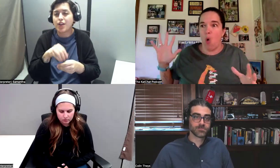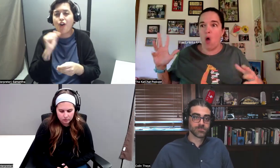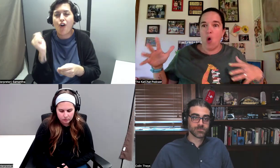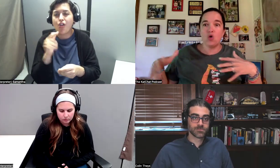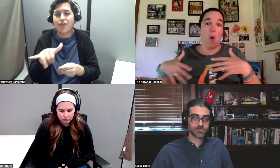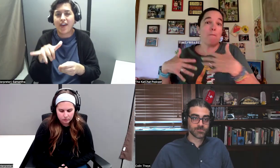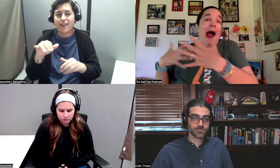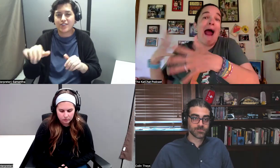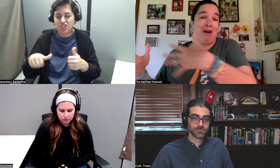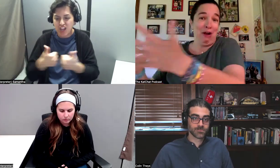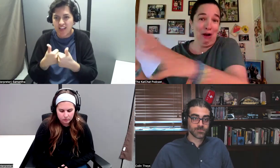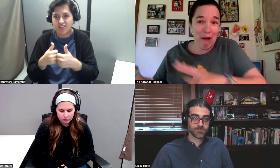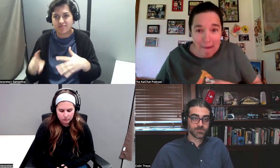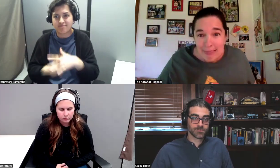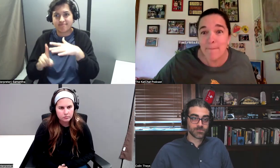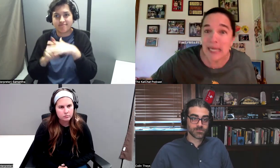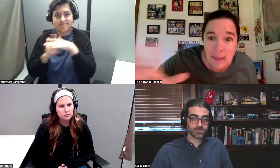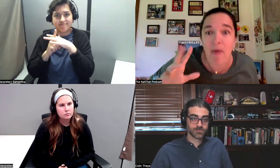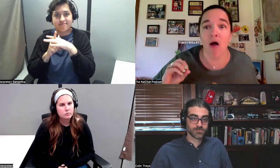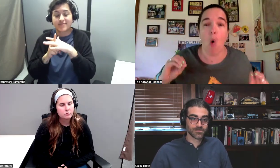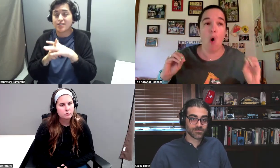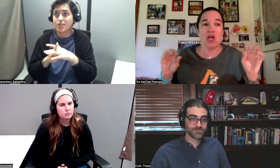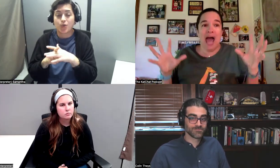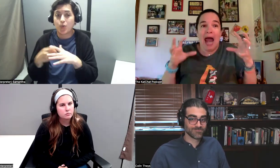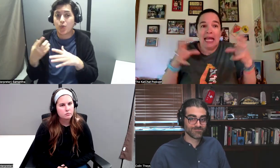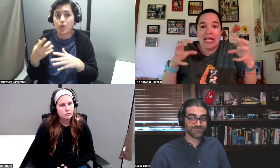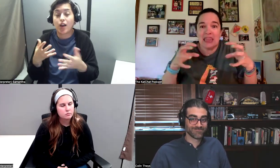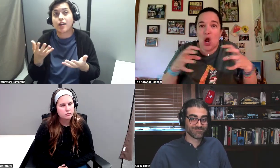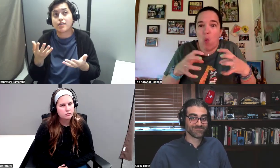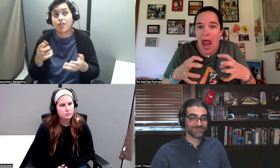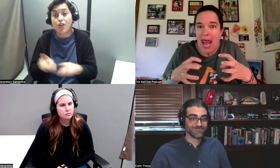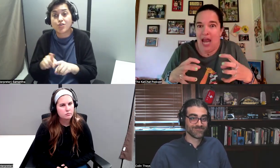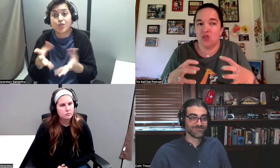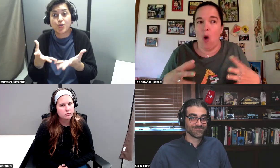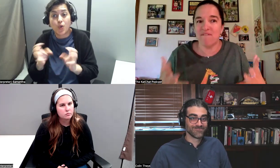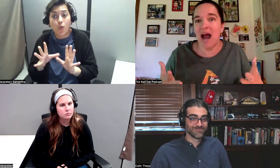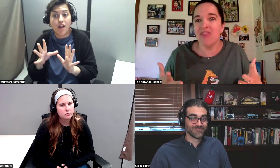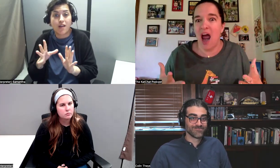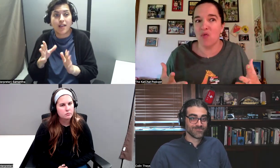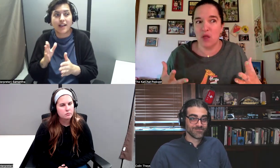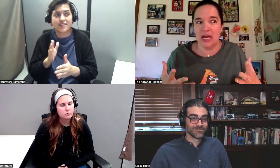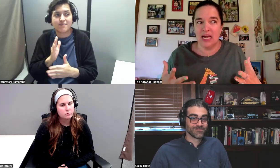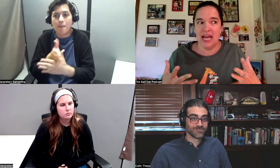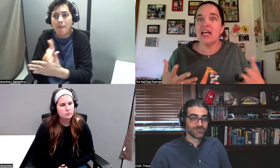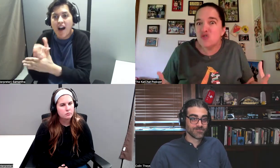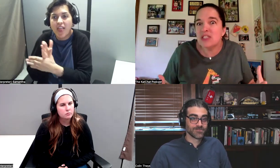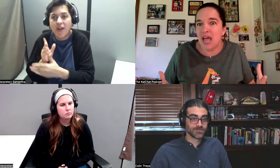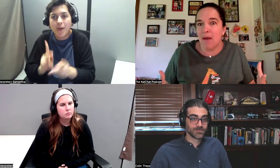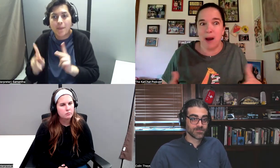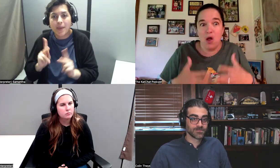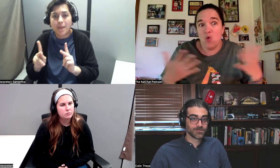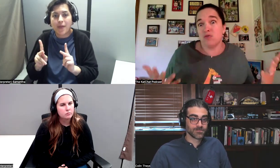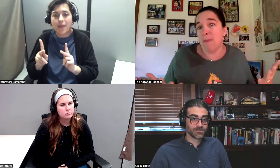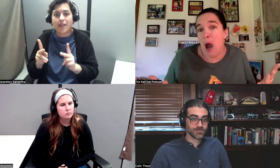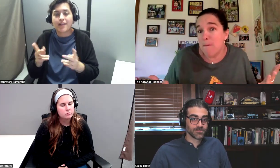out so no bother the people or you're not in their way. So I find that really